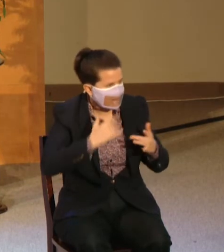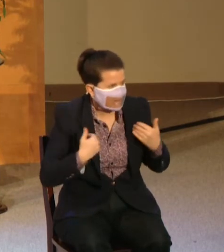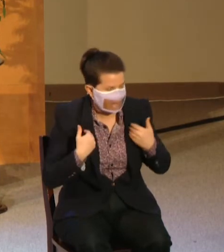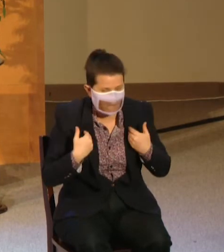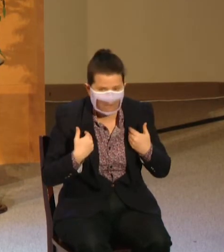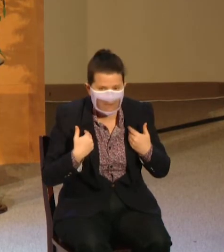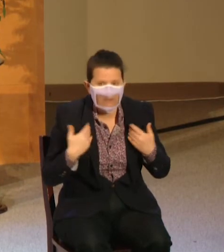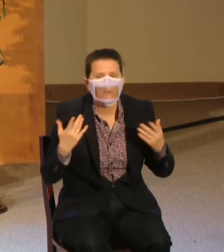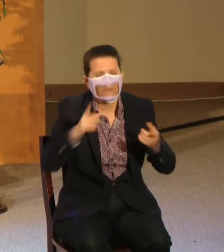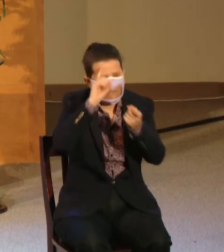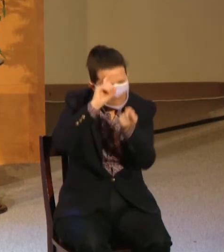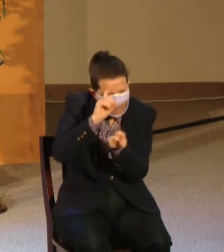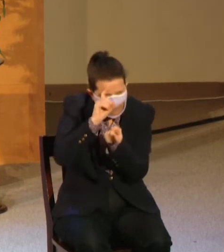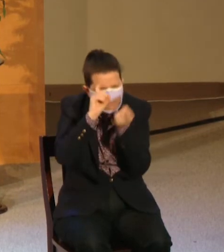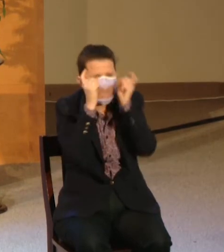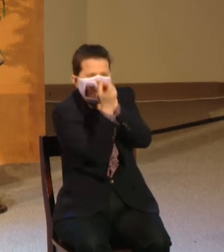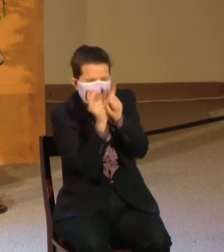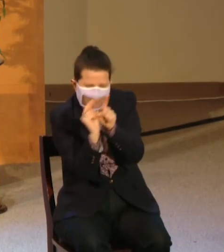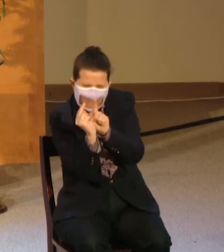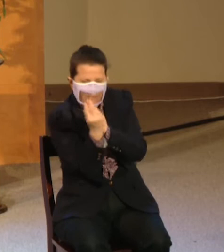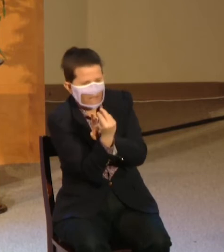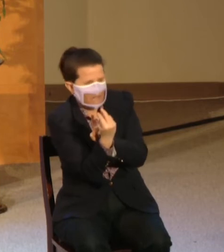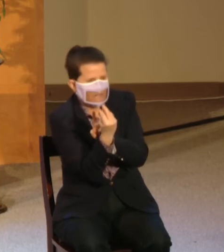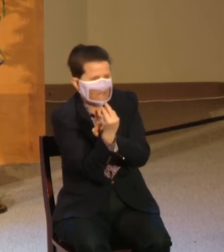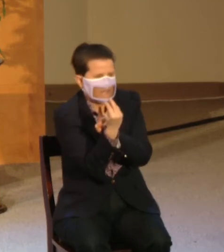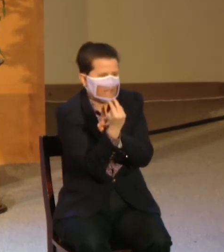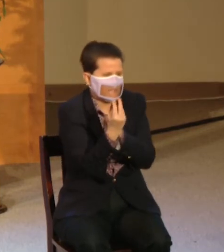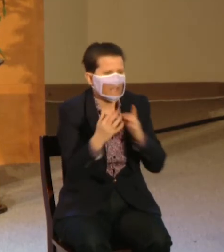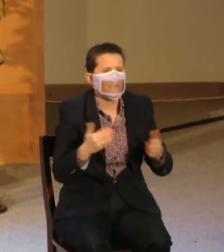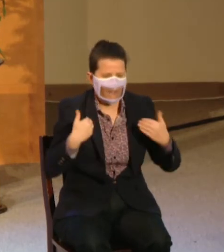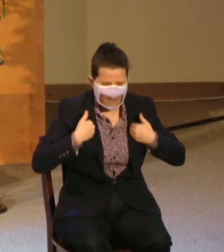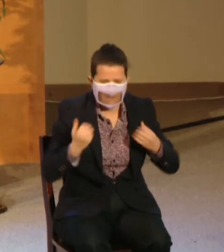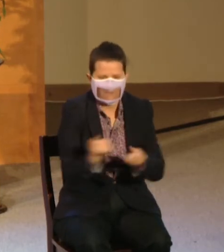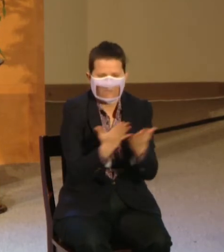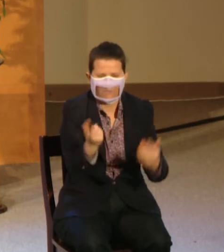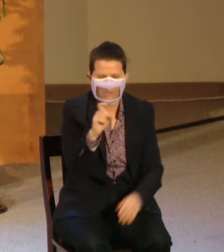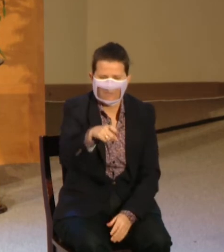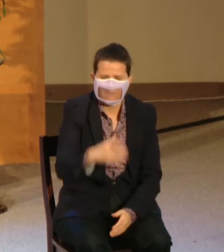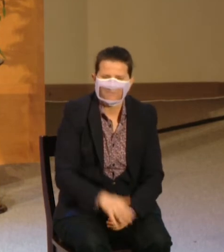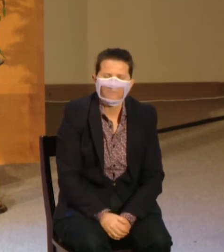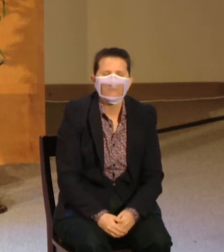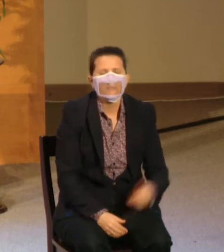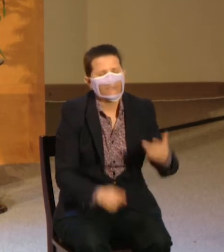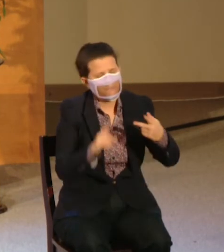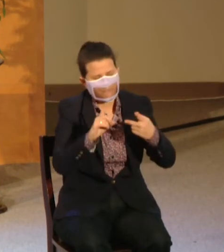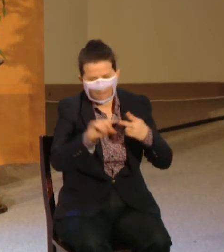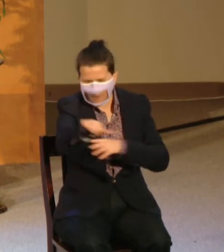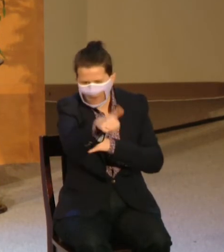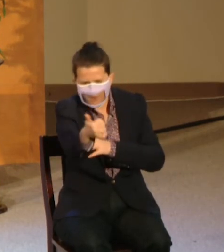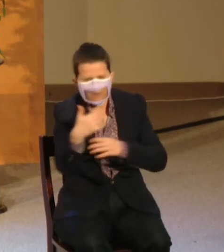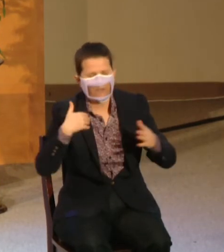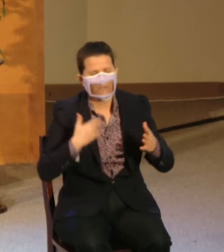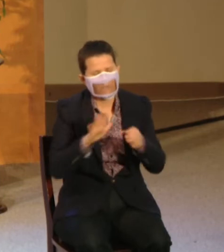which moves us into another factor of prosperity consciousness, which is you can't create prosperity if you believe in